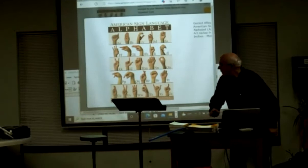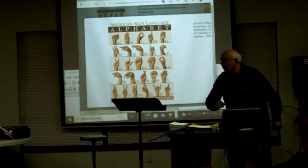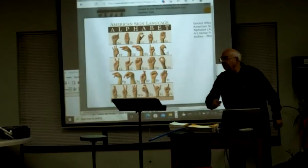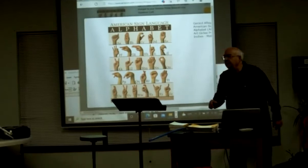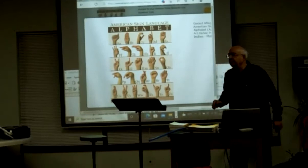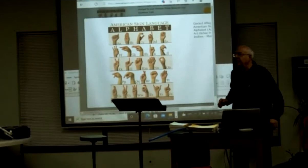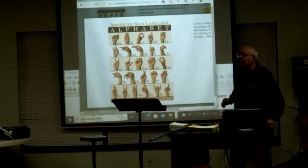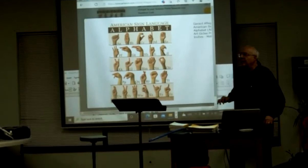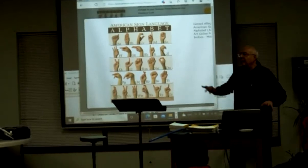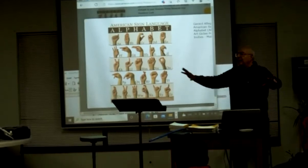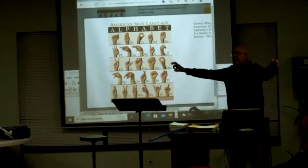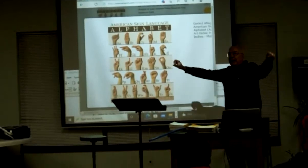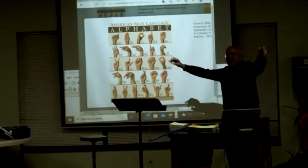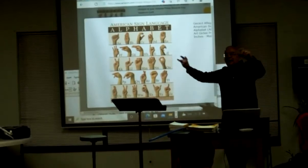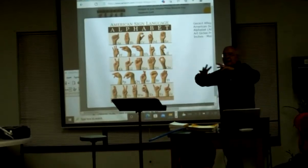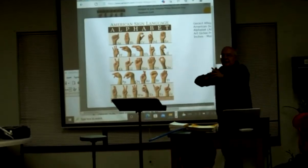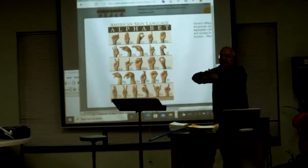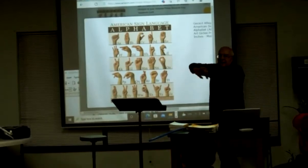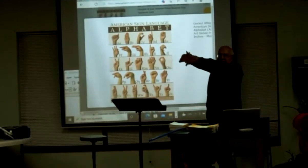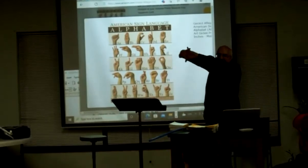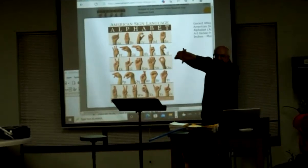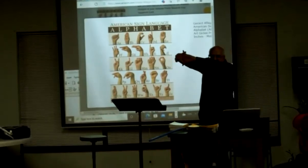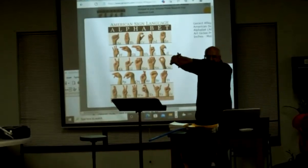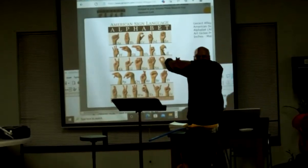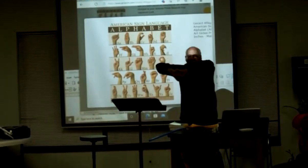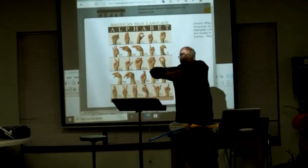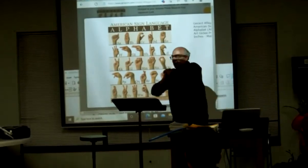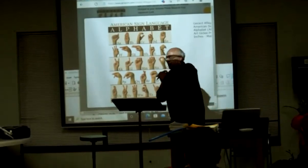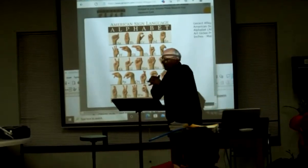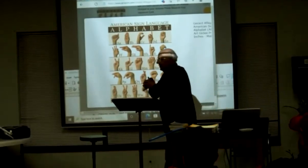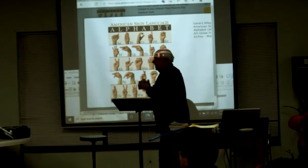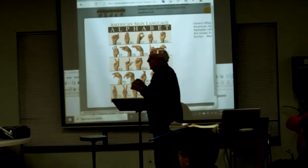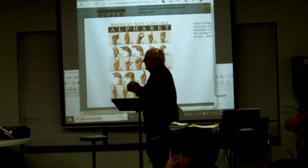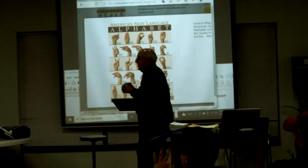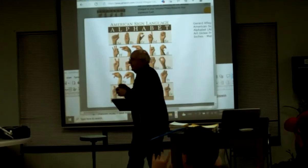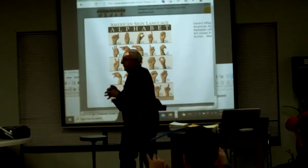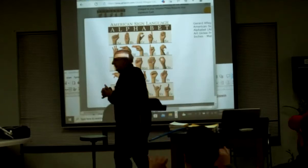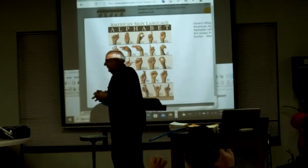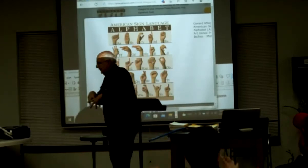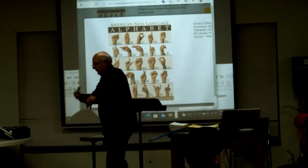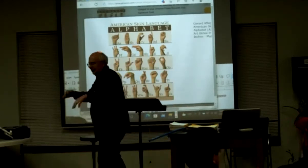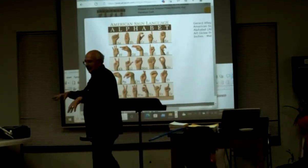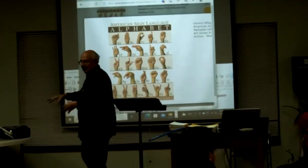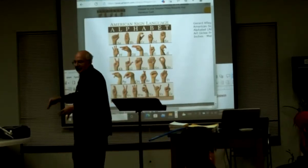Okay. All right. Get the old fingers limbered up. All